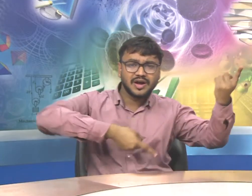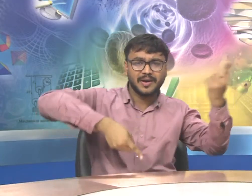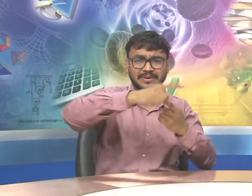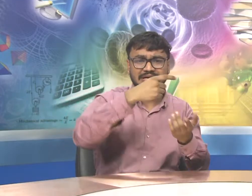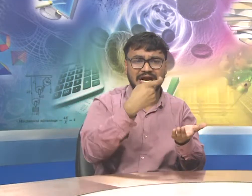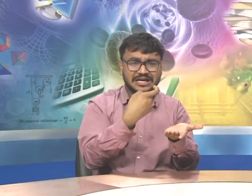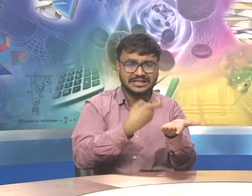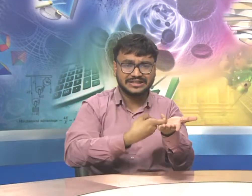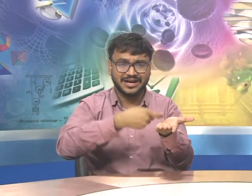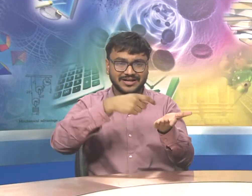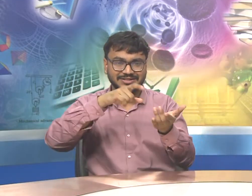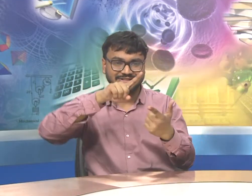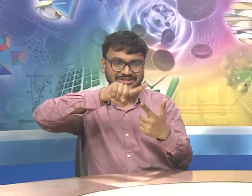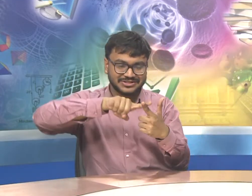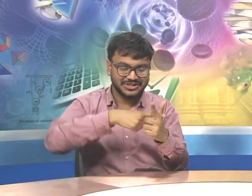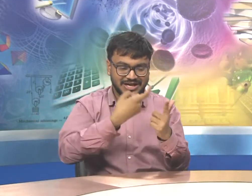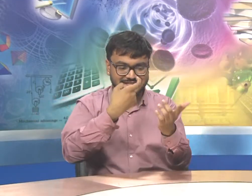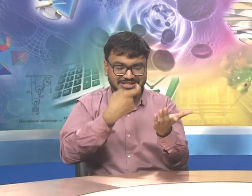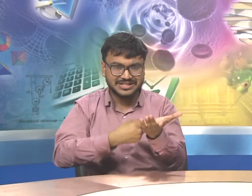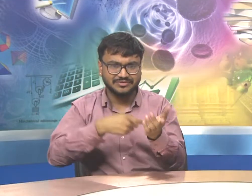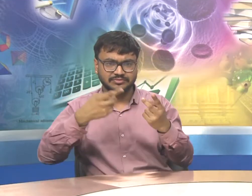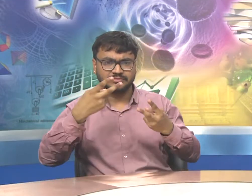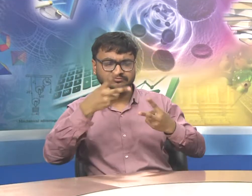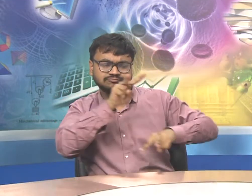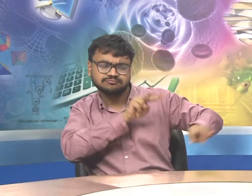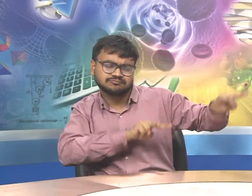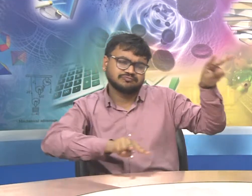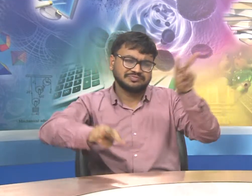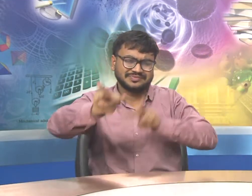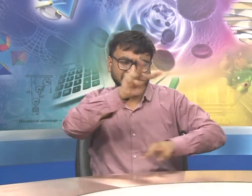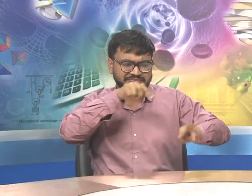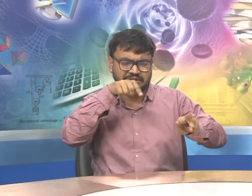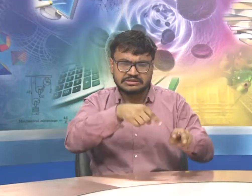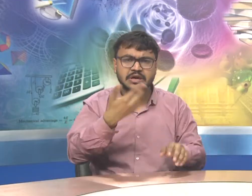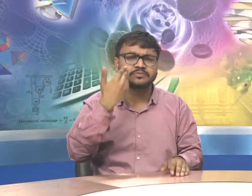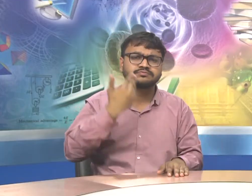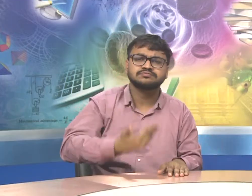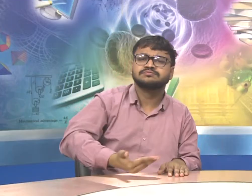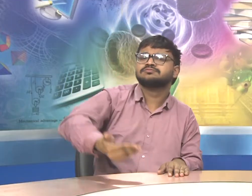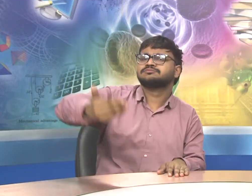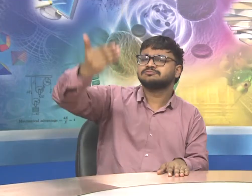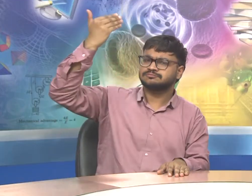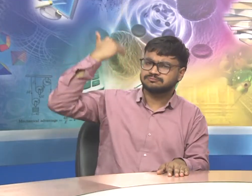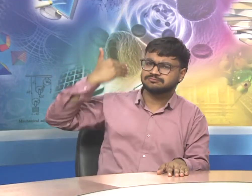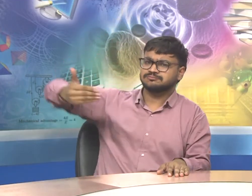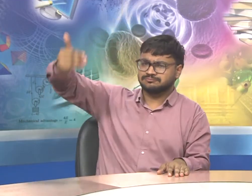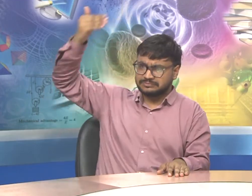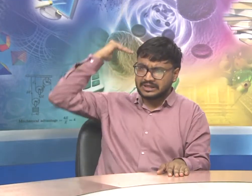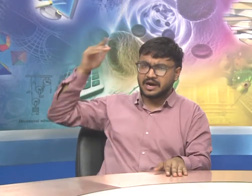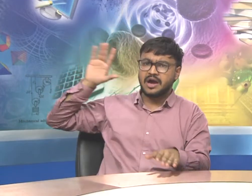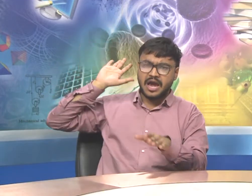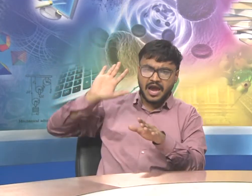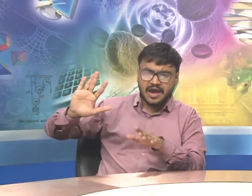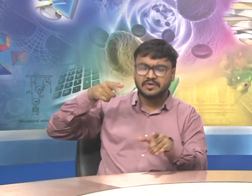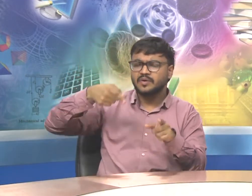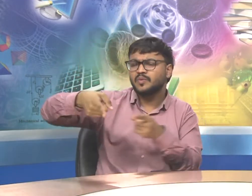The Supreme Court has used its power of judicial review and given